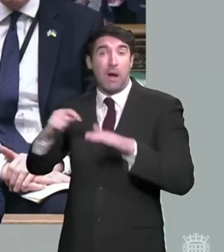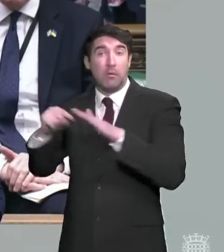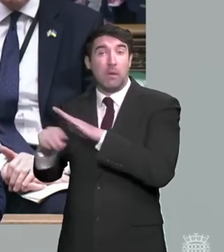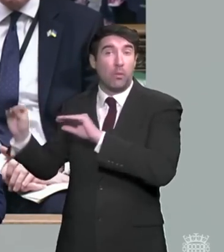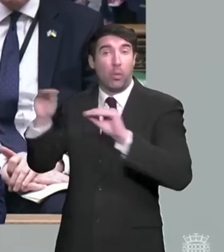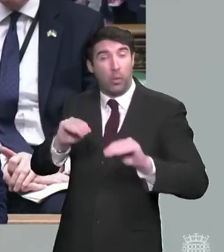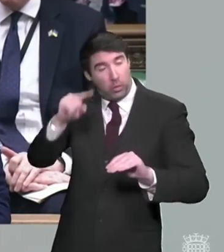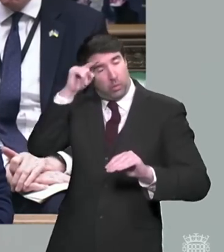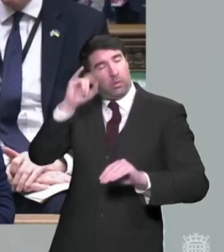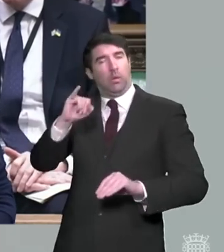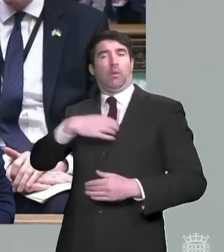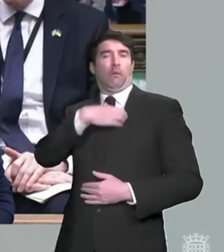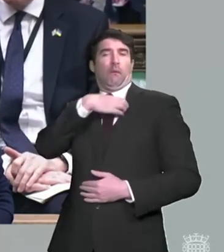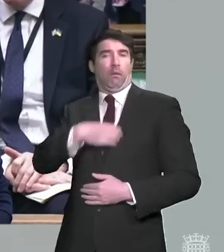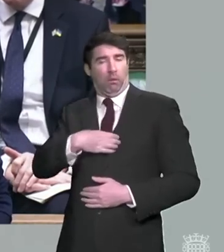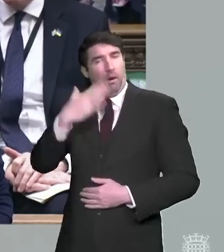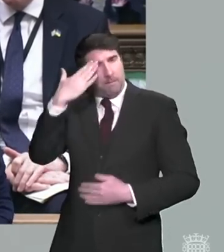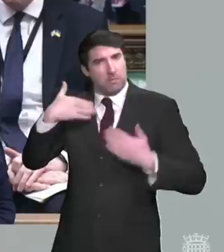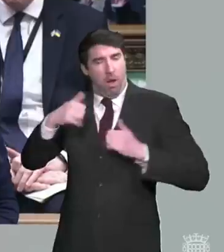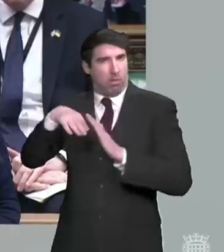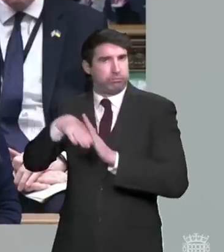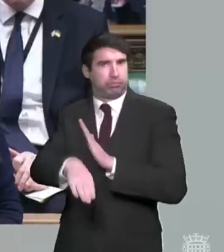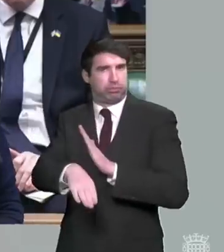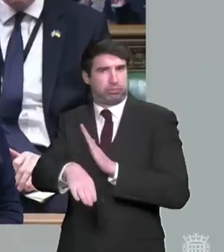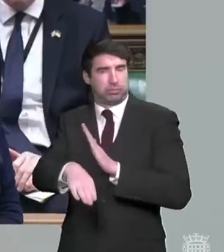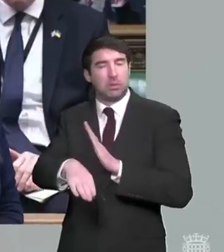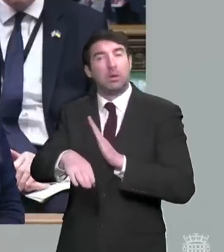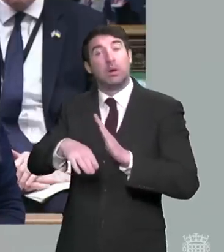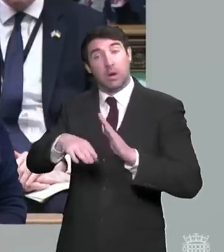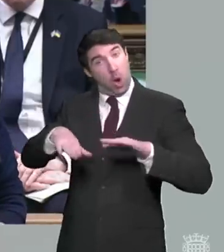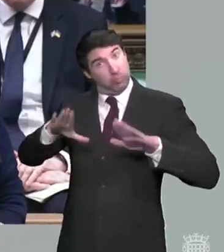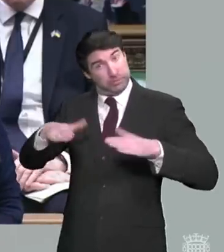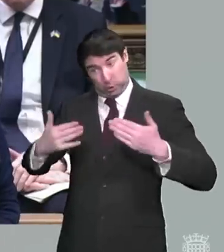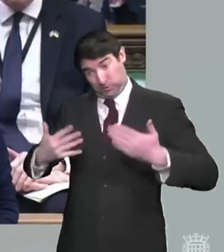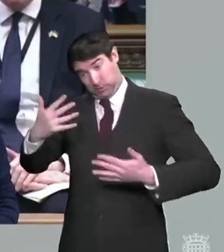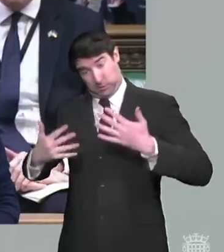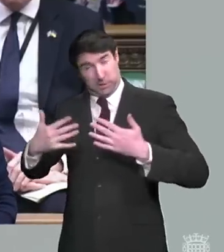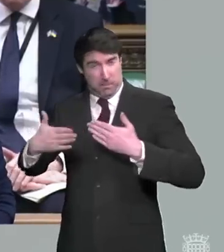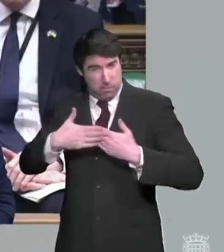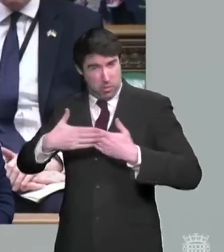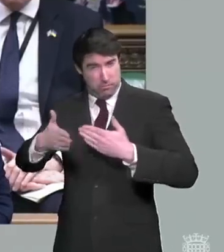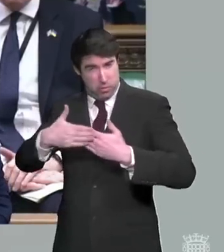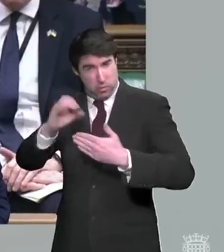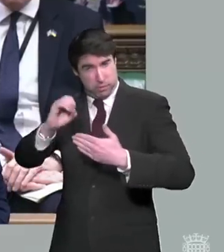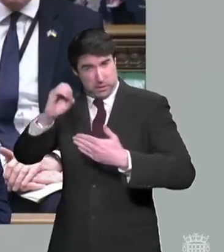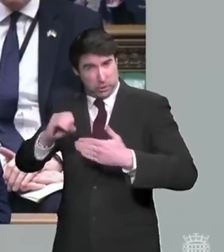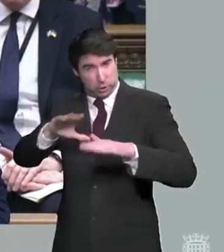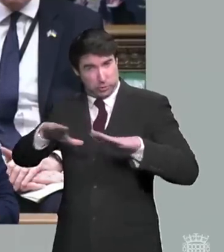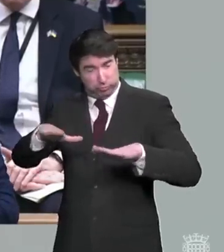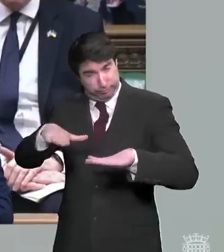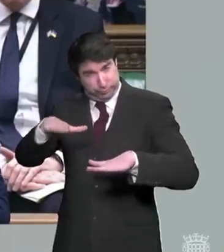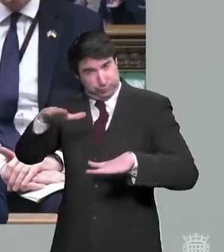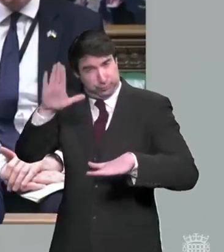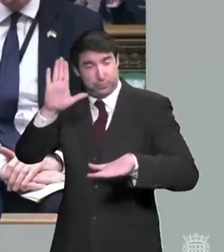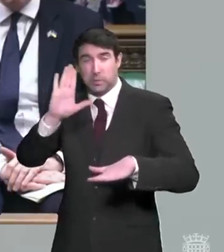health. With the number of children in mental health crisis increasing year on year in the UK, does the Prime Minister believe he's doing enough to address the